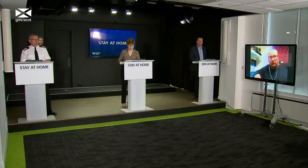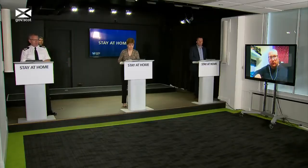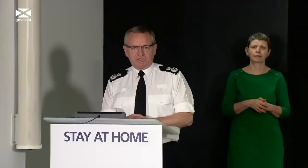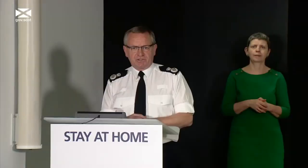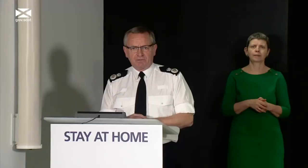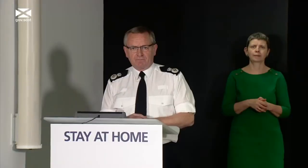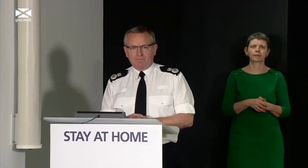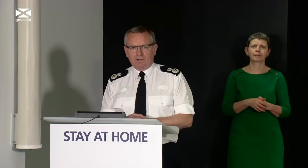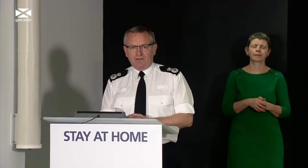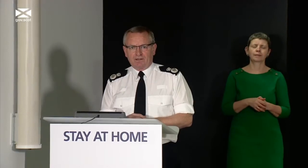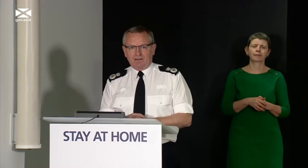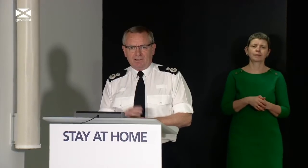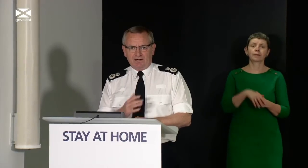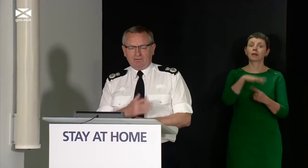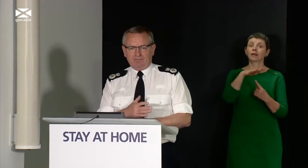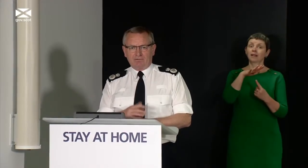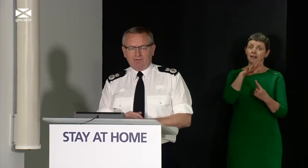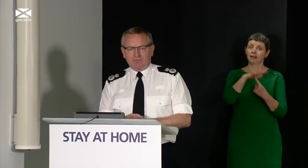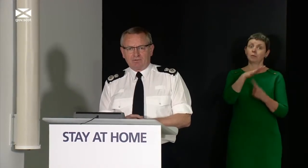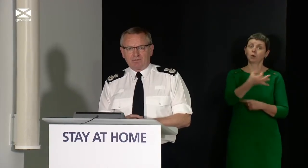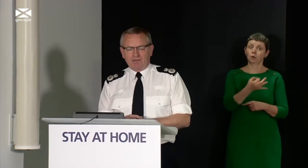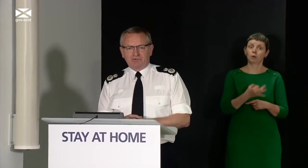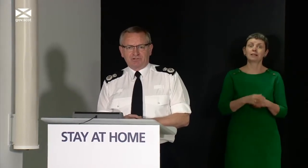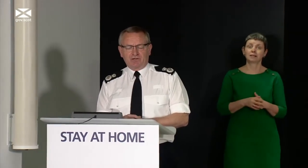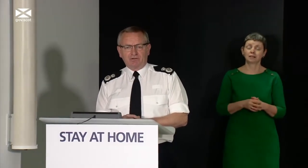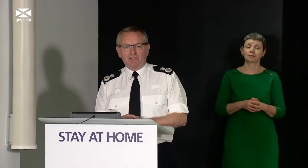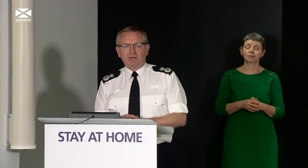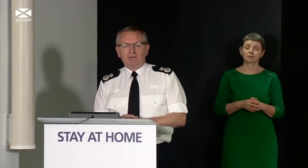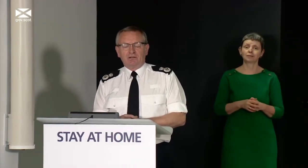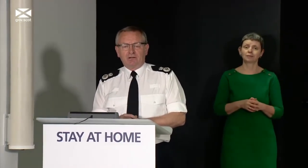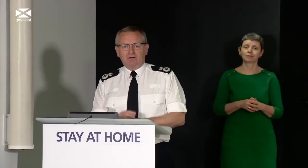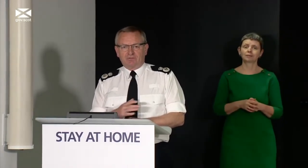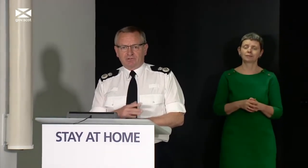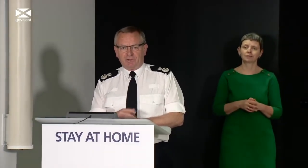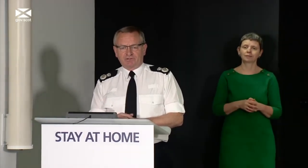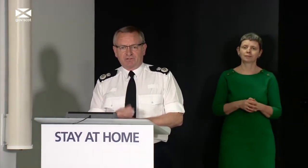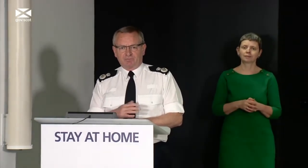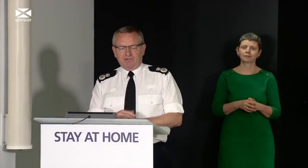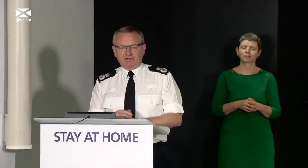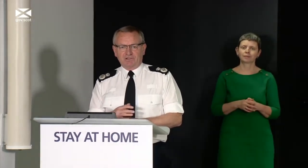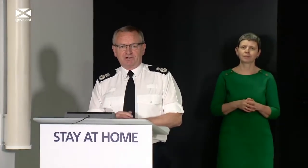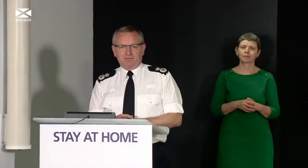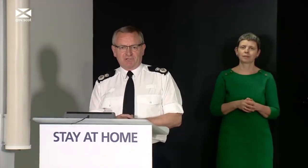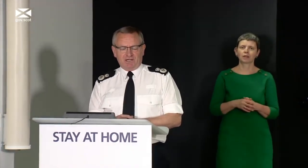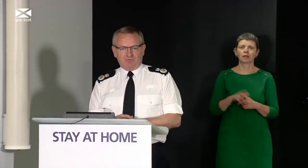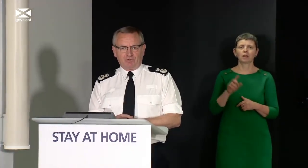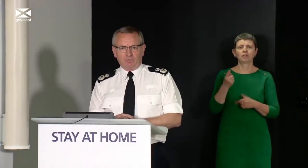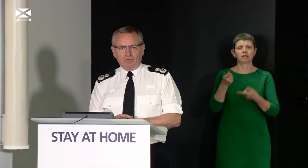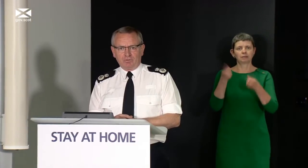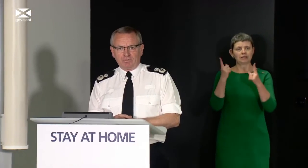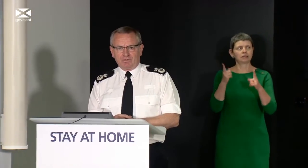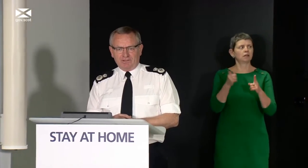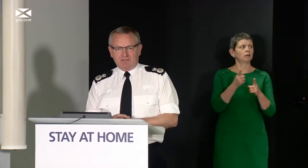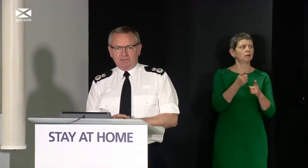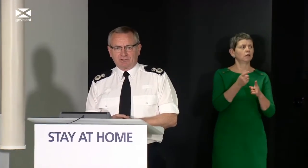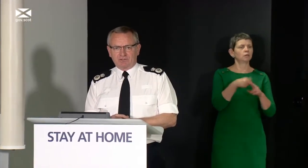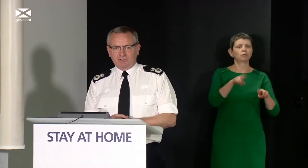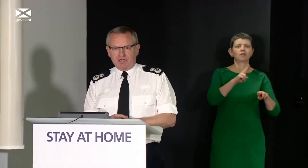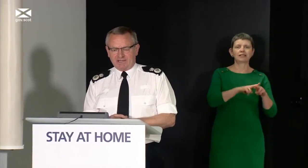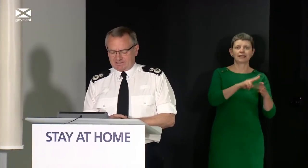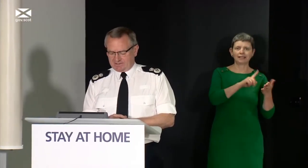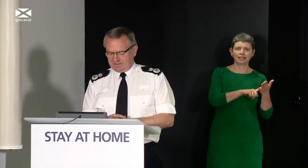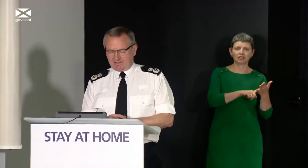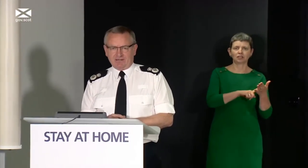think it's an important question. And again, interestingly, First Minister, Professor Leach and myself all did